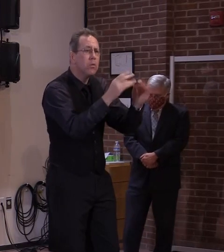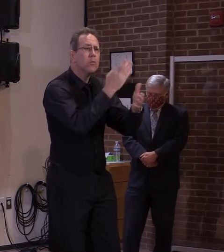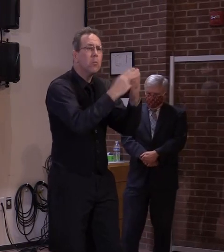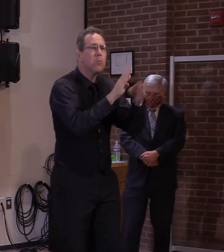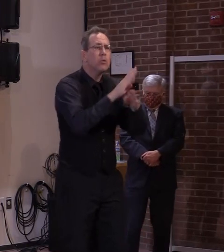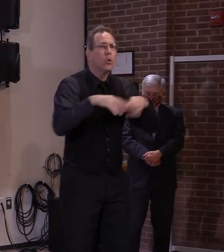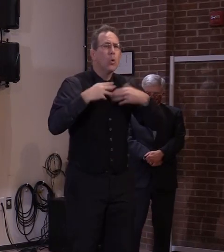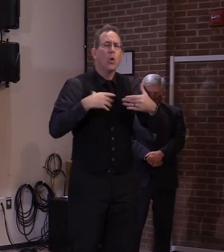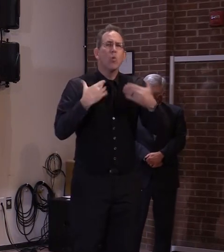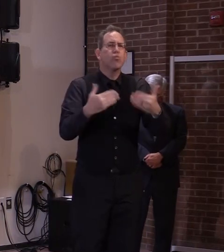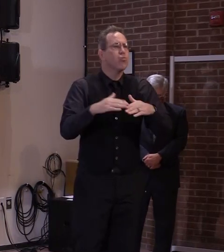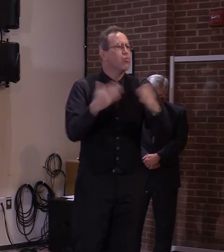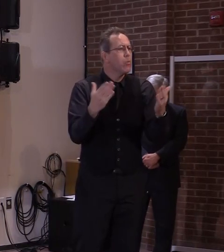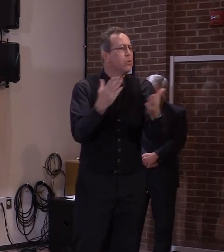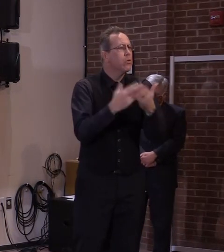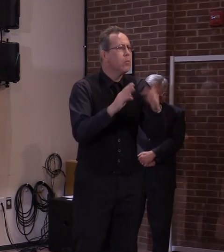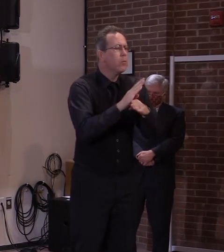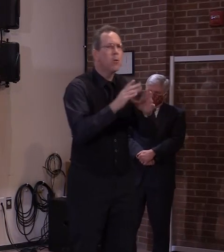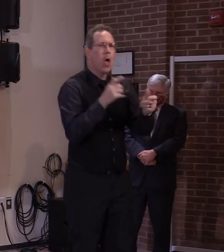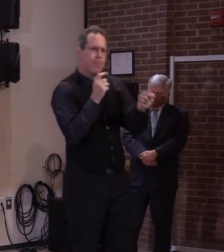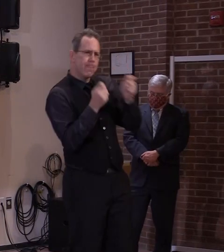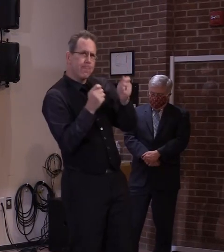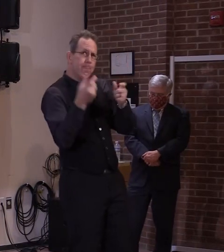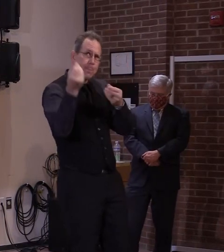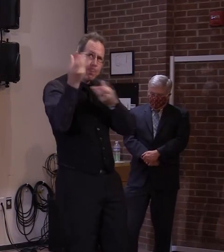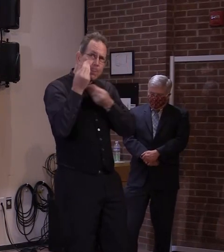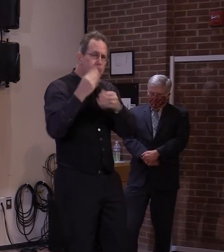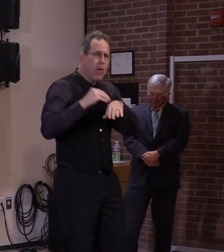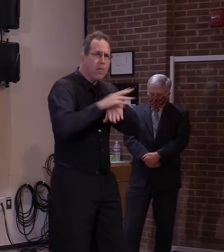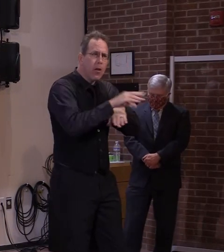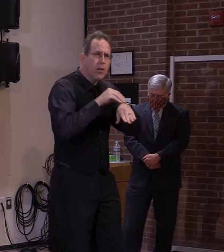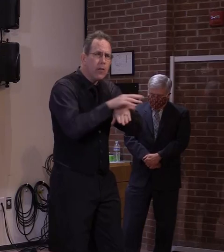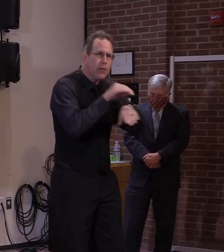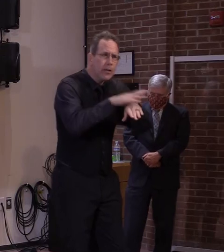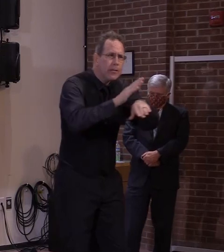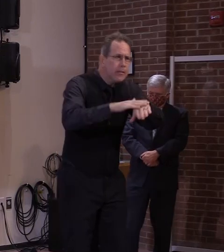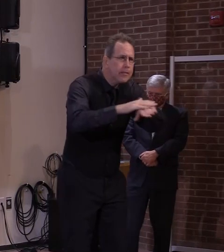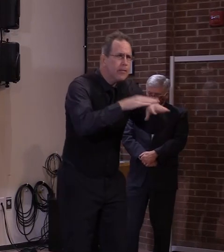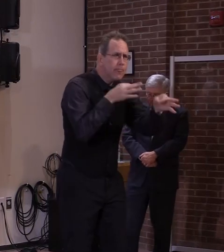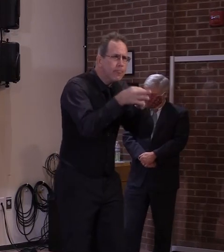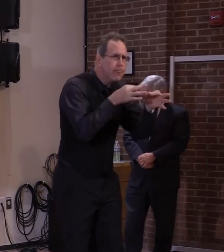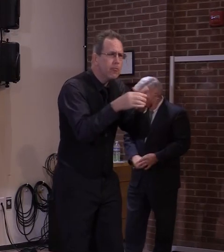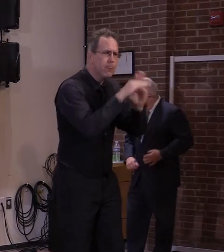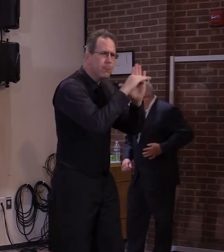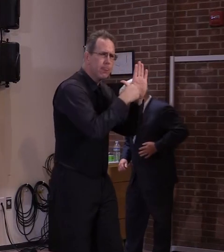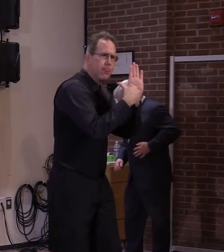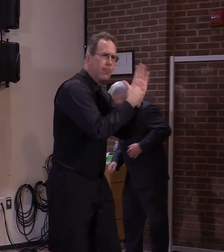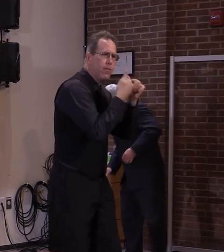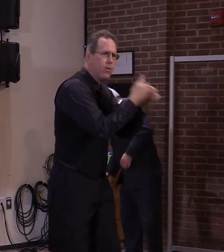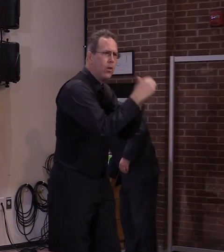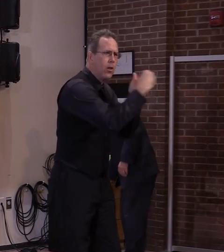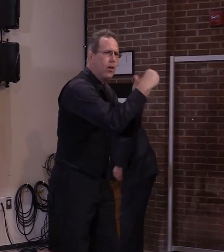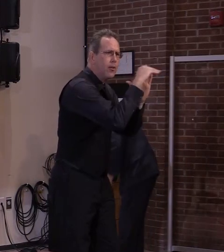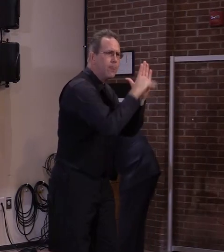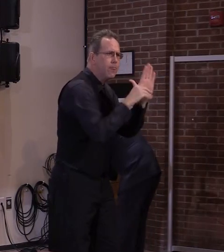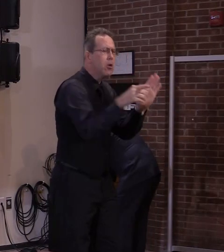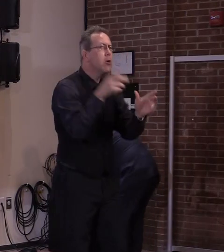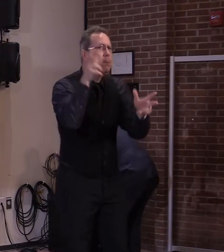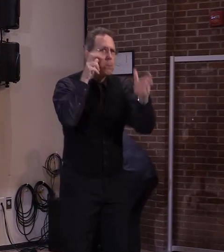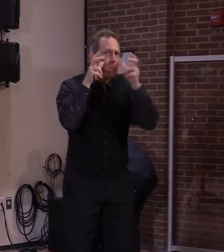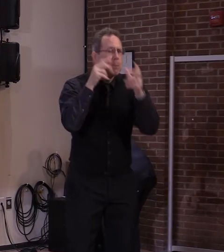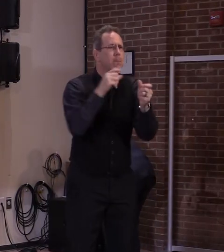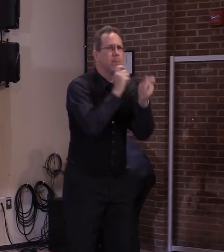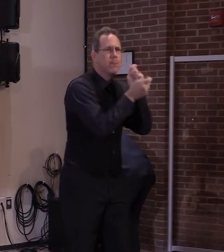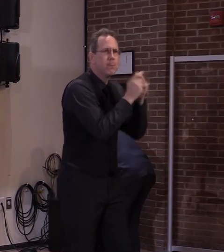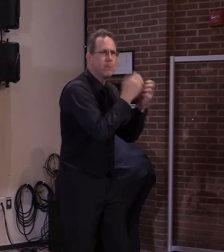and customers. Last week, I sent a memo that once again asked employers to step up, as they have done so many times during